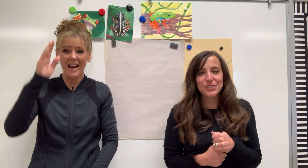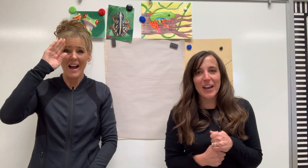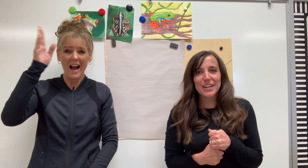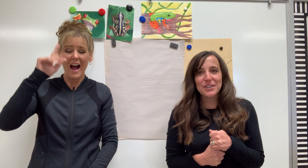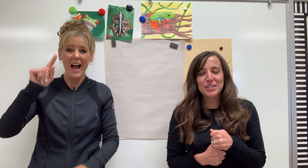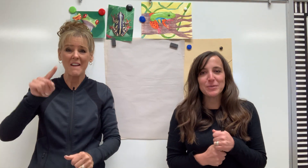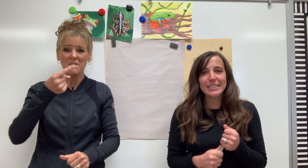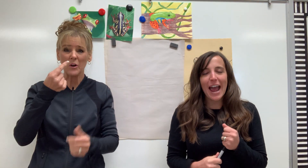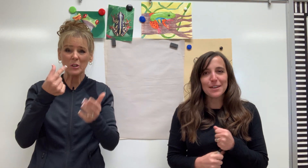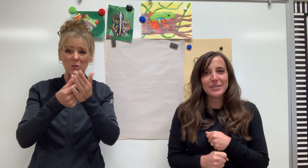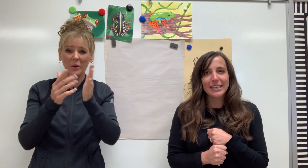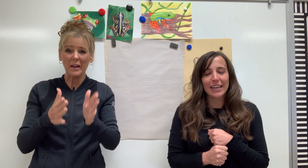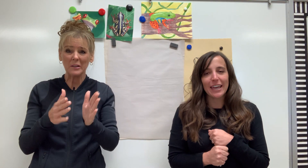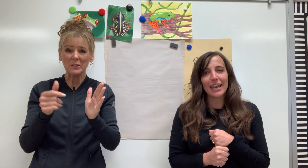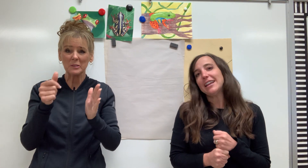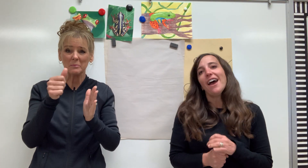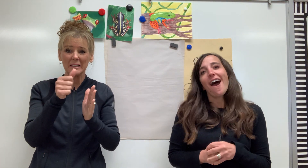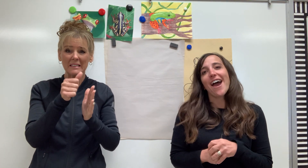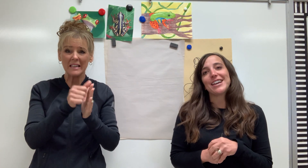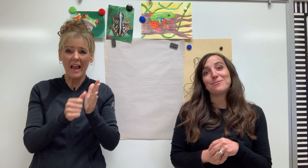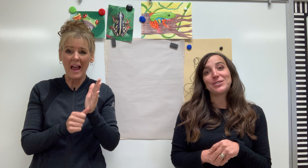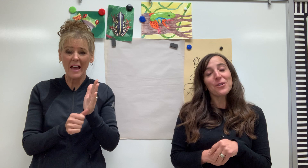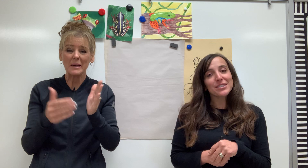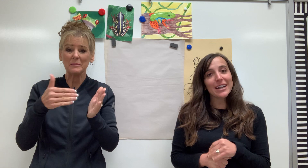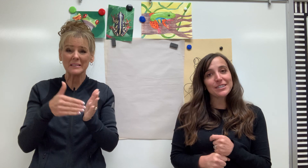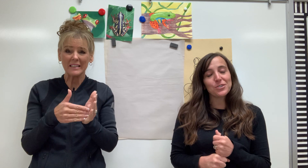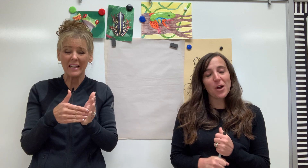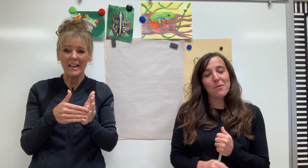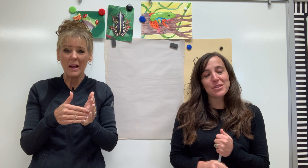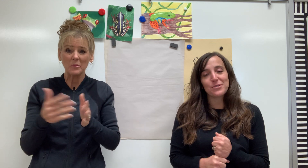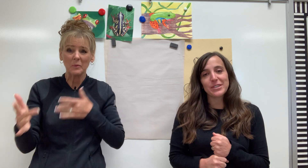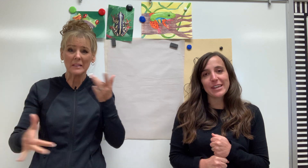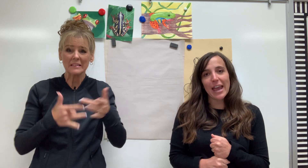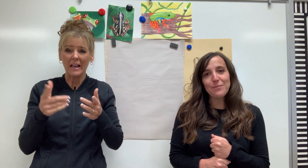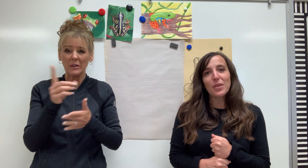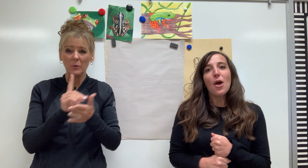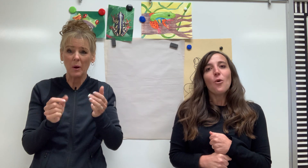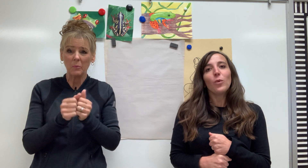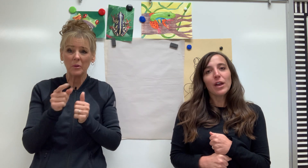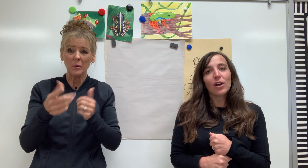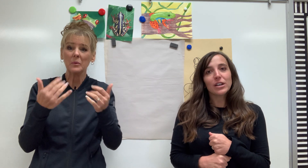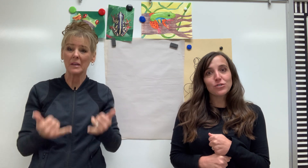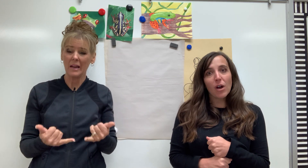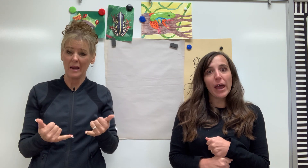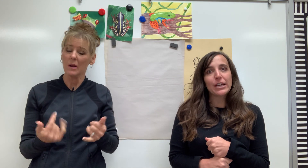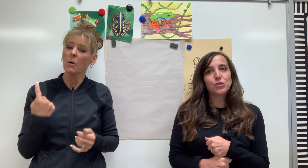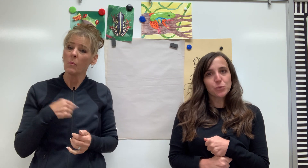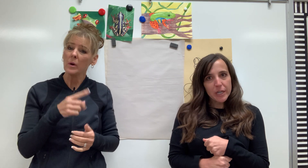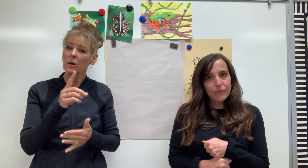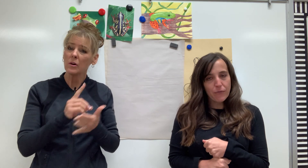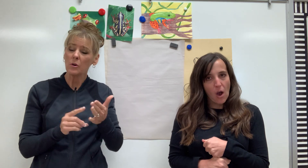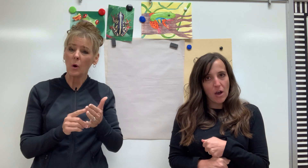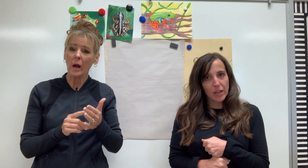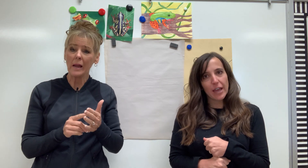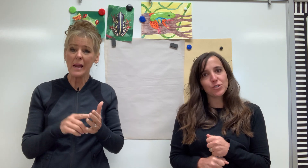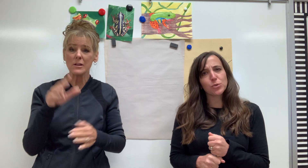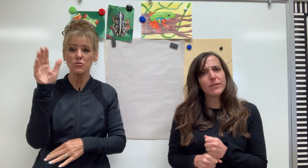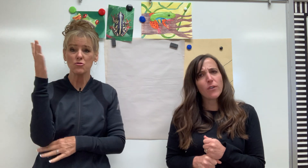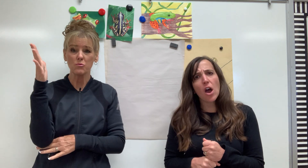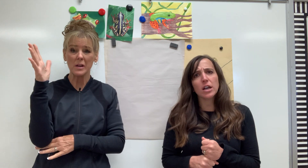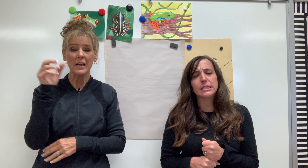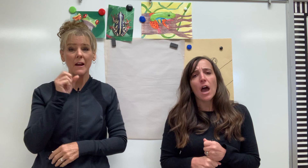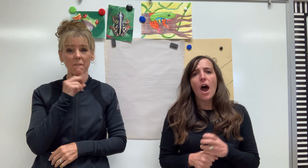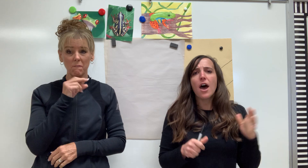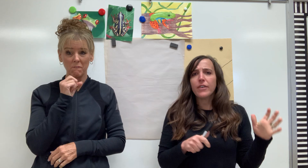Hey first graders, Miss Adams again. I am so excited to draw with you today. We are going to draw a tree frog. And